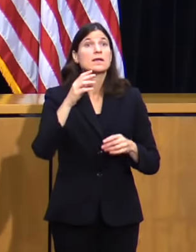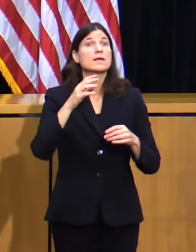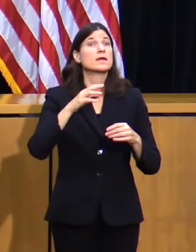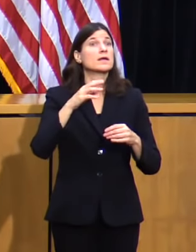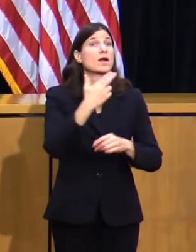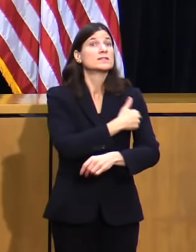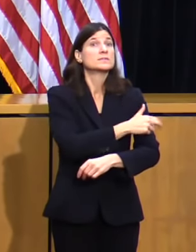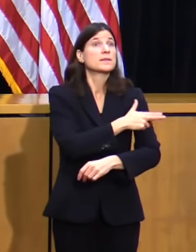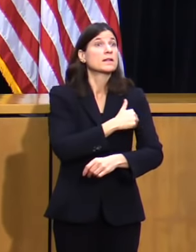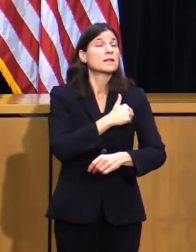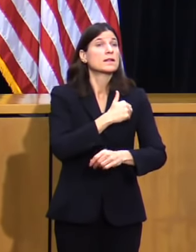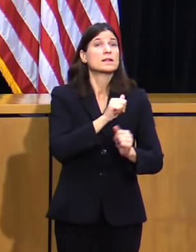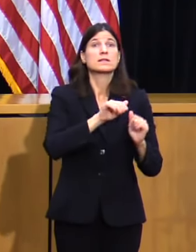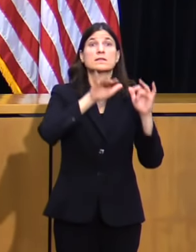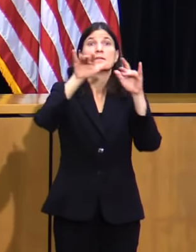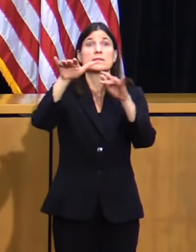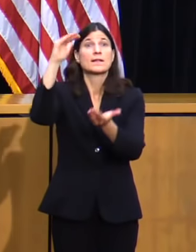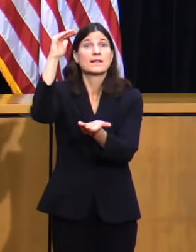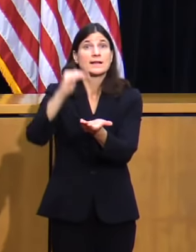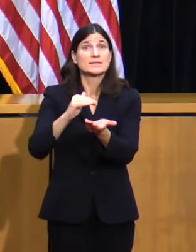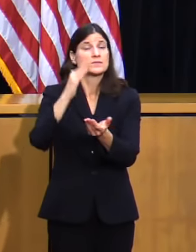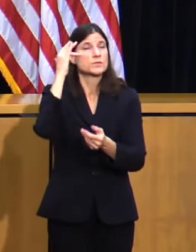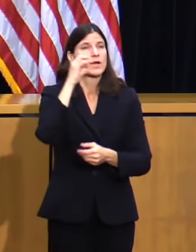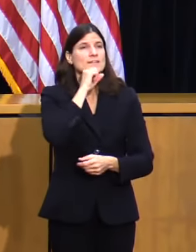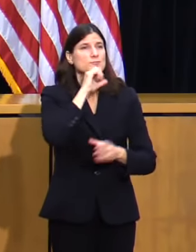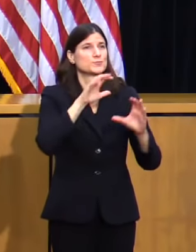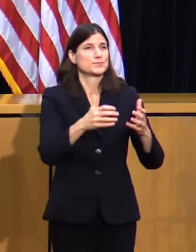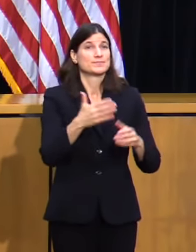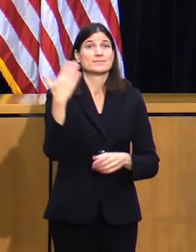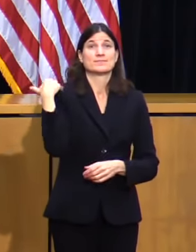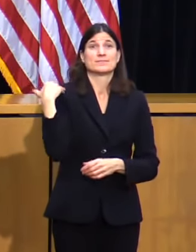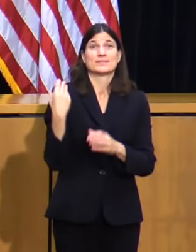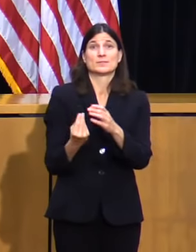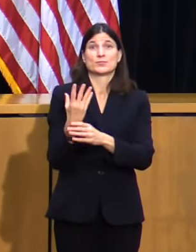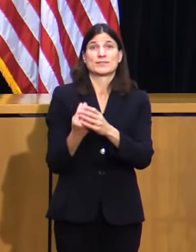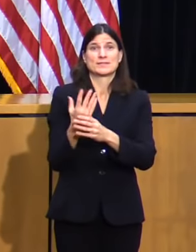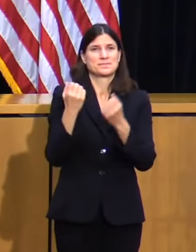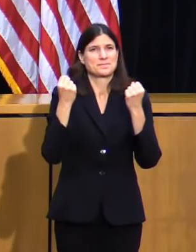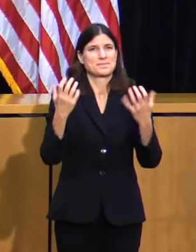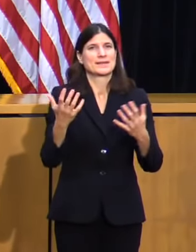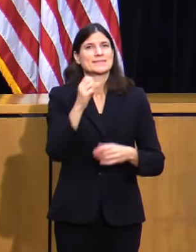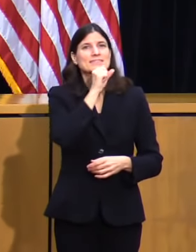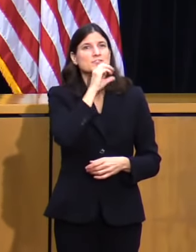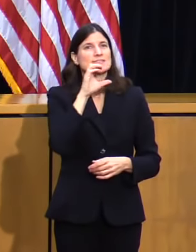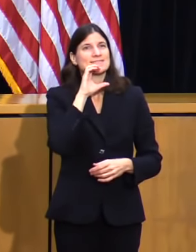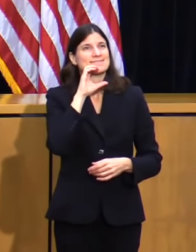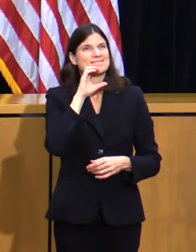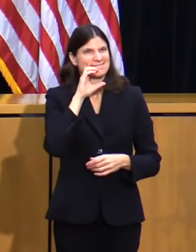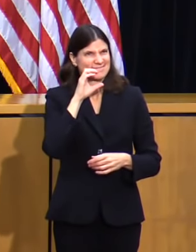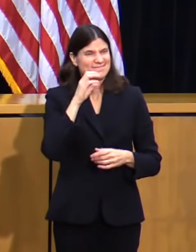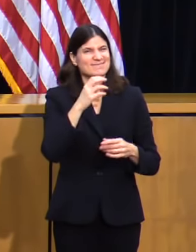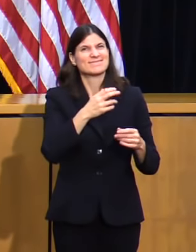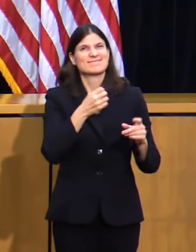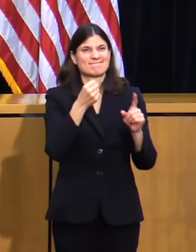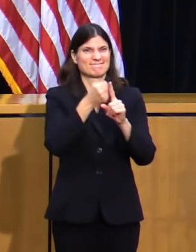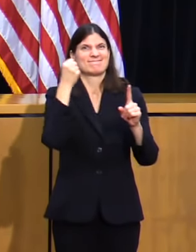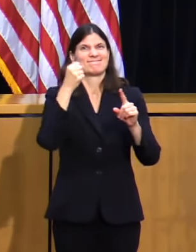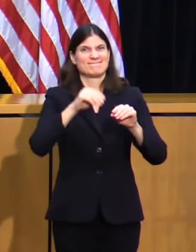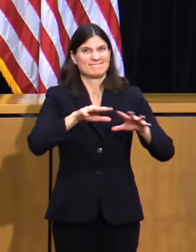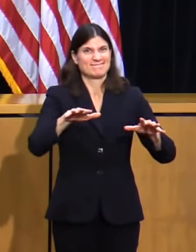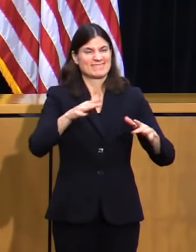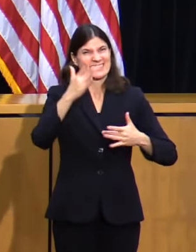the K through 12, almost nothing. We're seeing it in 19 to 39-year-olds. What we saw in the first wave was an older population.